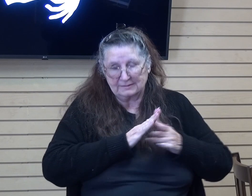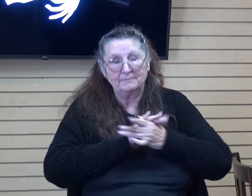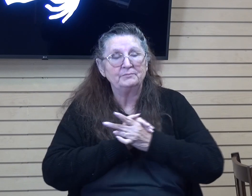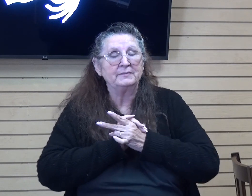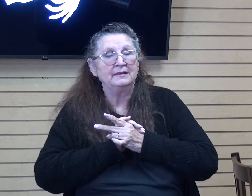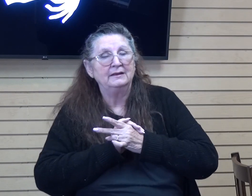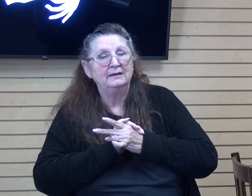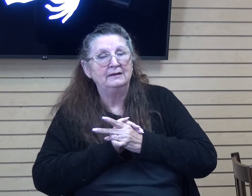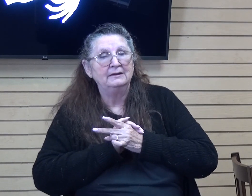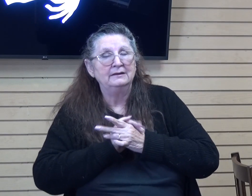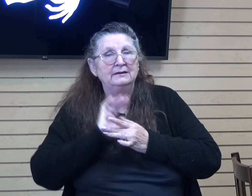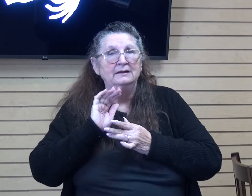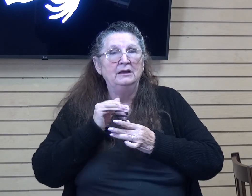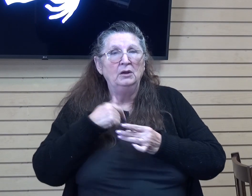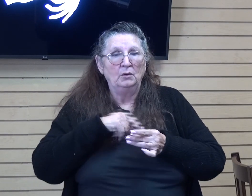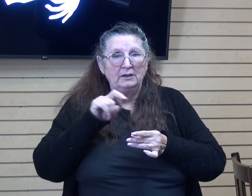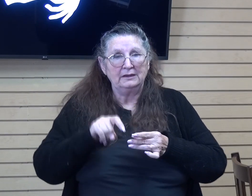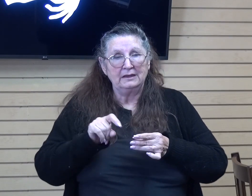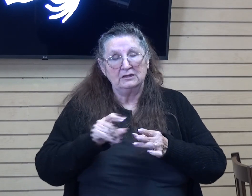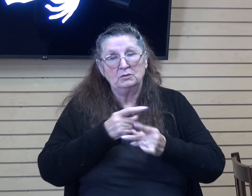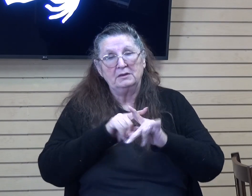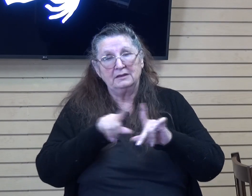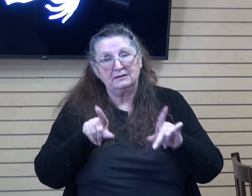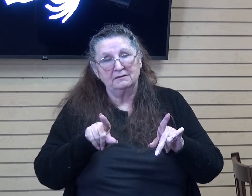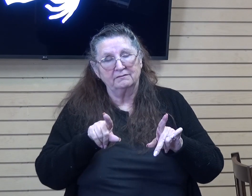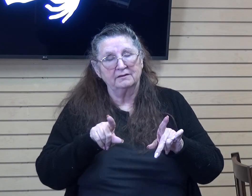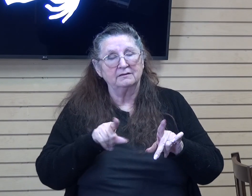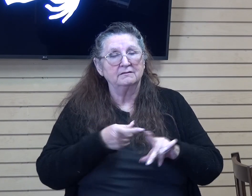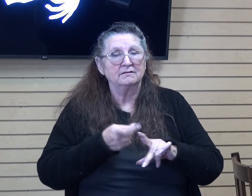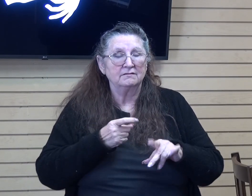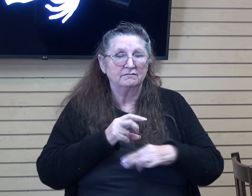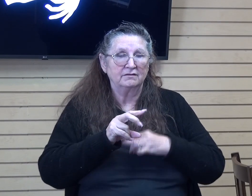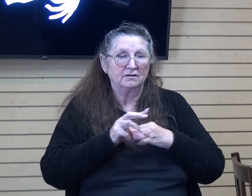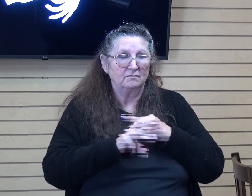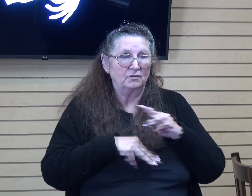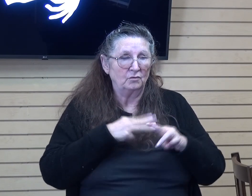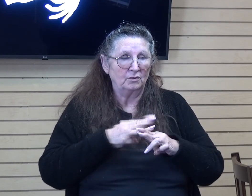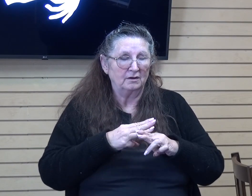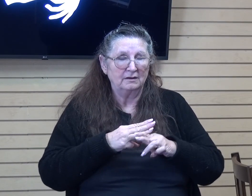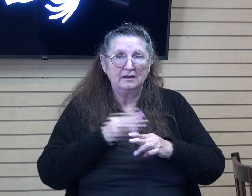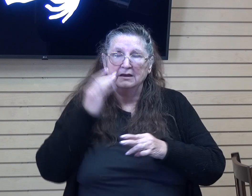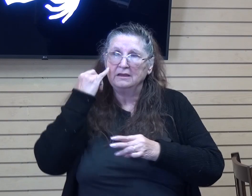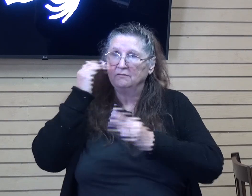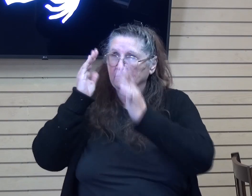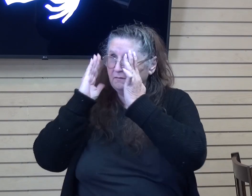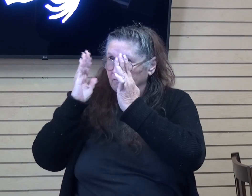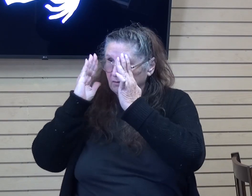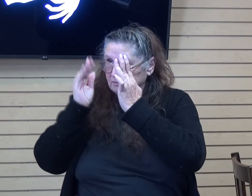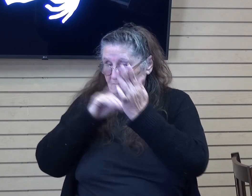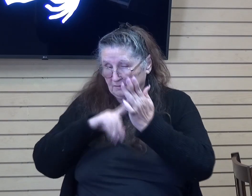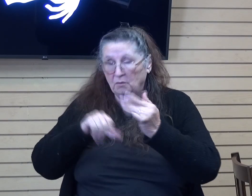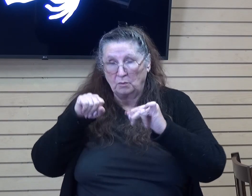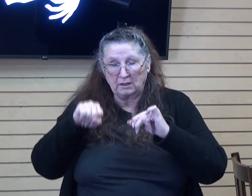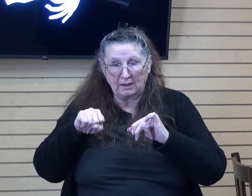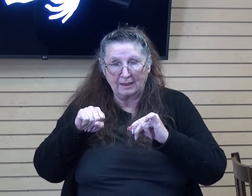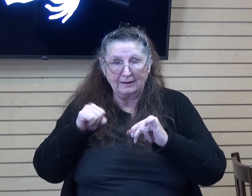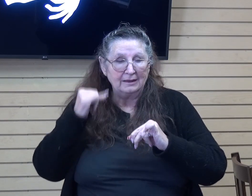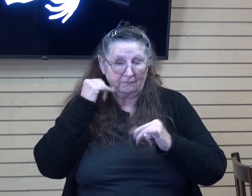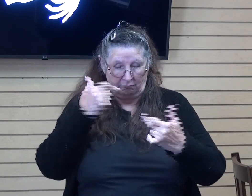we're to be different. And in that, when we focus on the Lord, we can. But when we're focusing on ourselves and giving into anger and crazy thoughts like this, we can